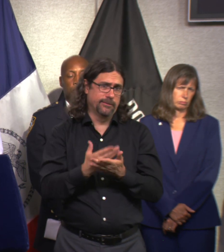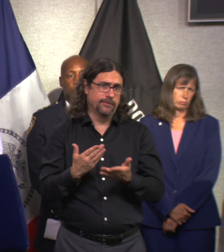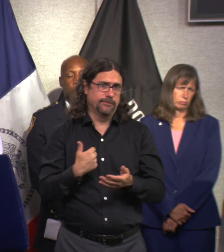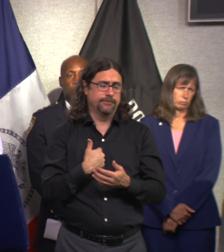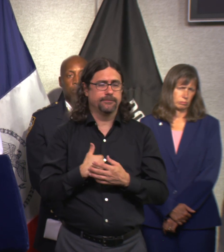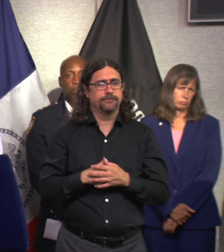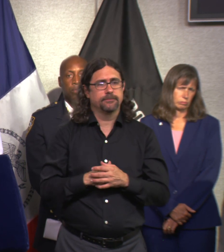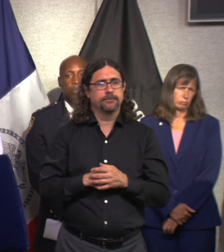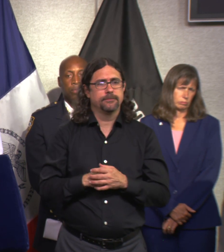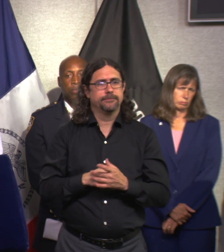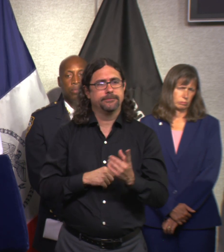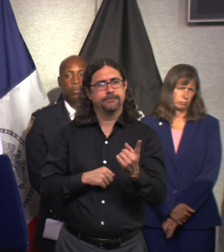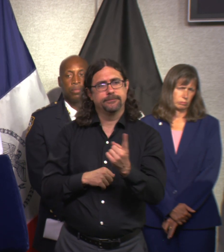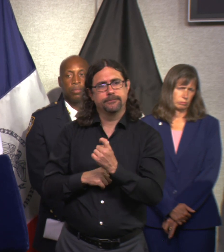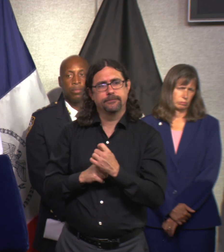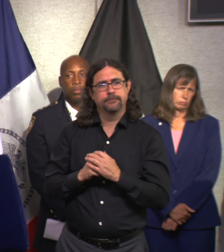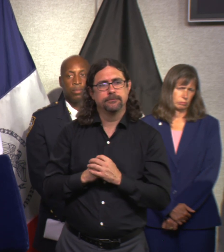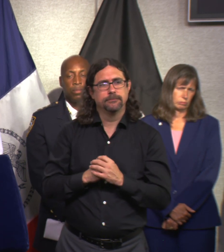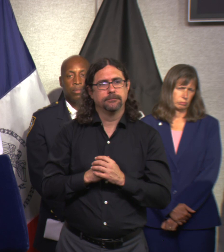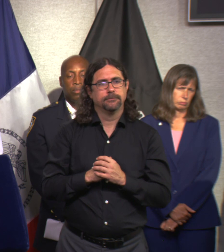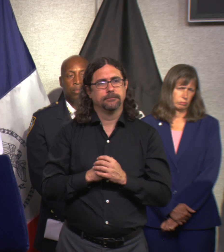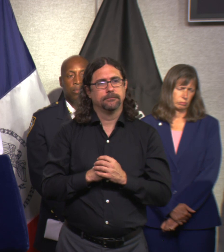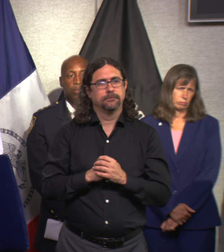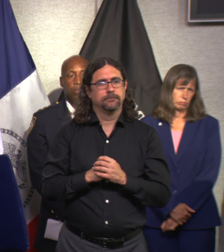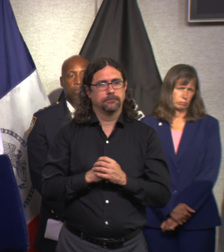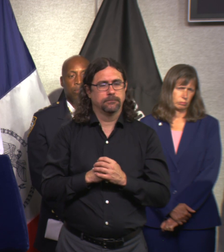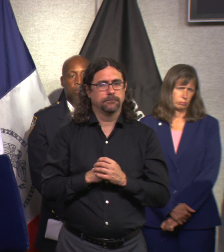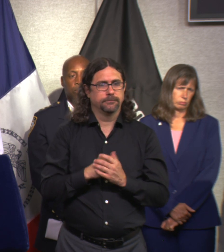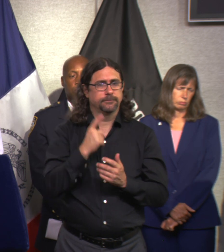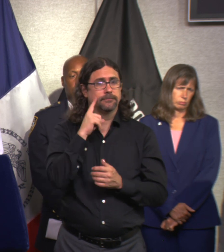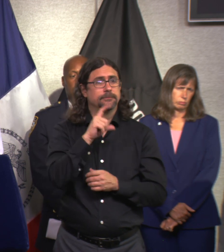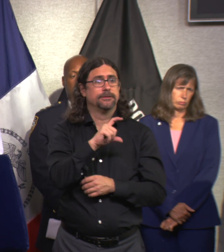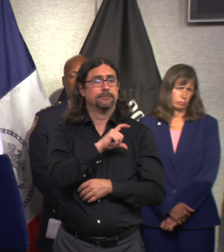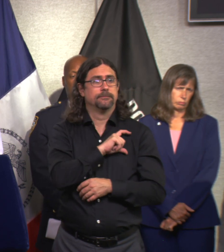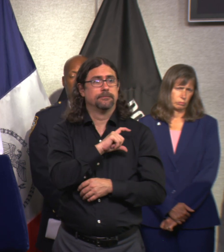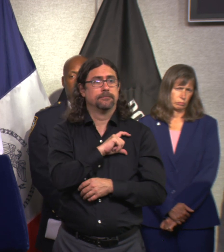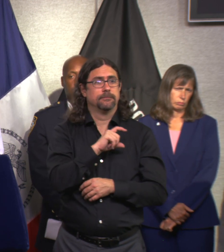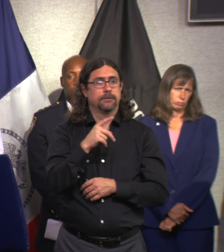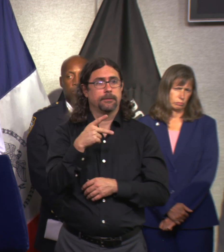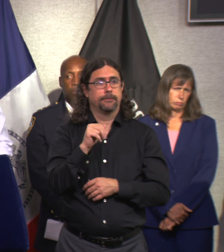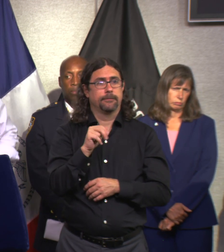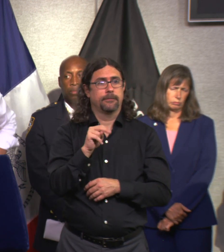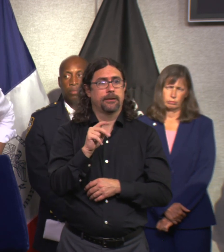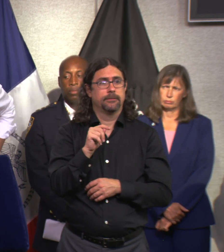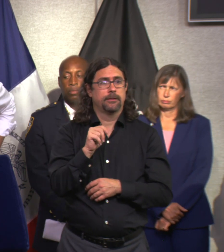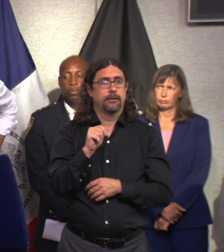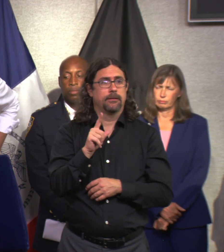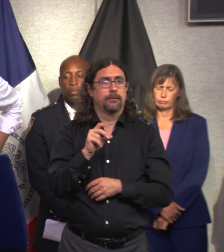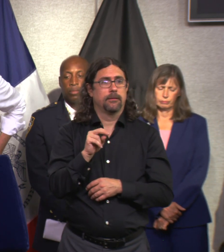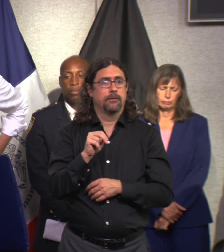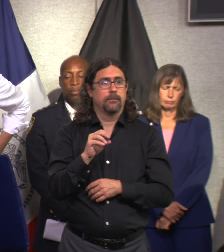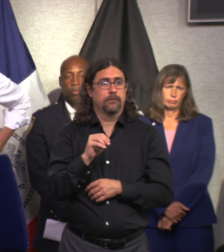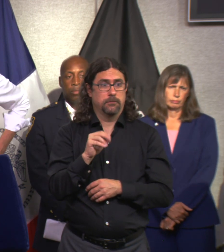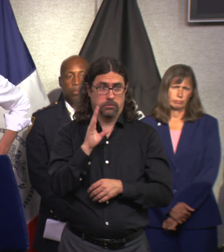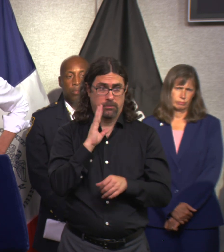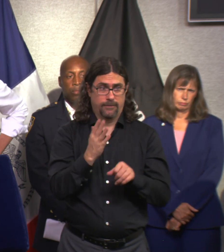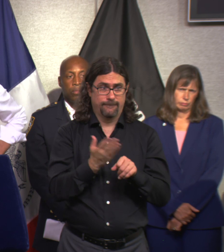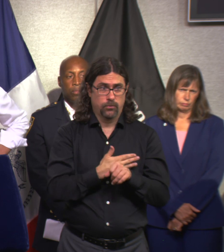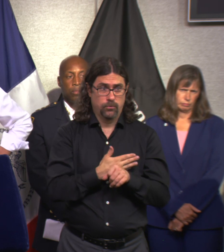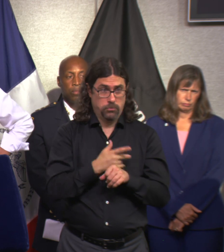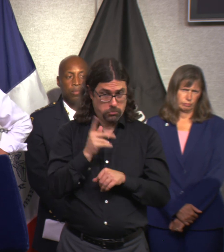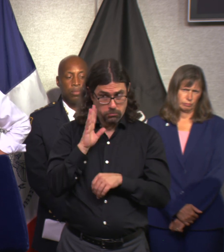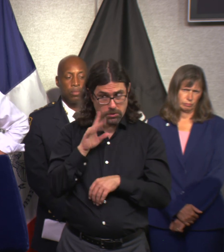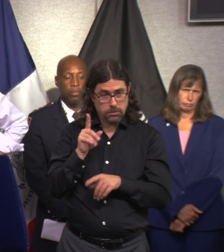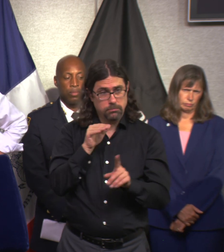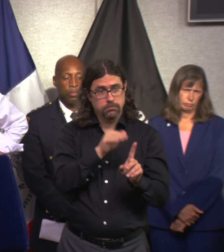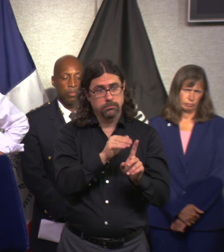Daniel Pantaleo should be fired. Secondly, will you ask the police commissioner to fire him? Marcia. And third, how will you keep the peace in